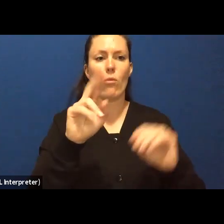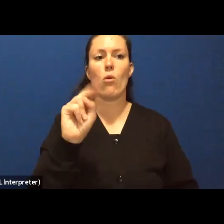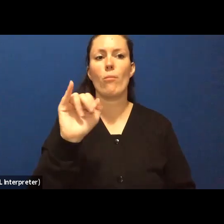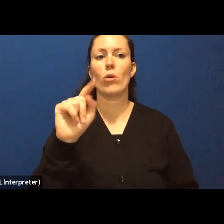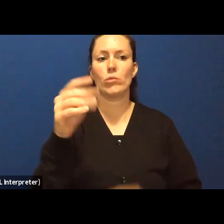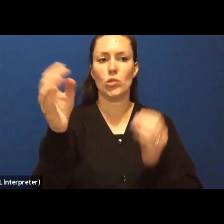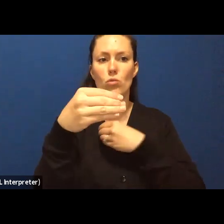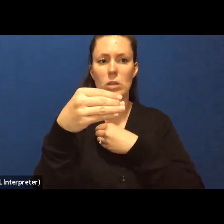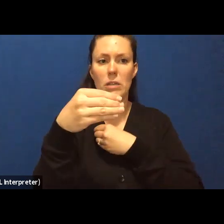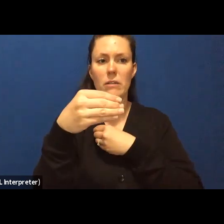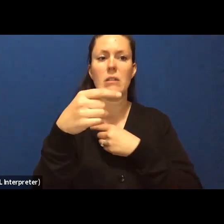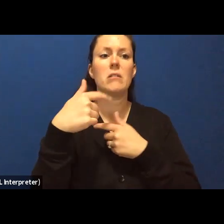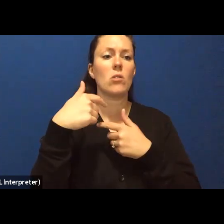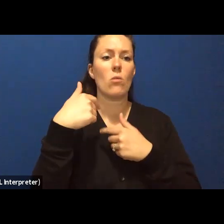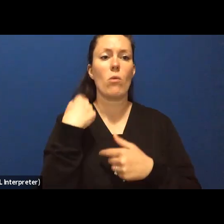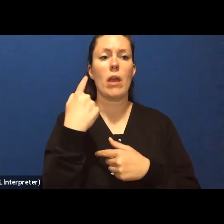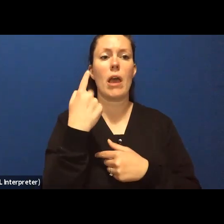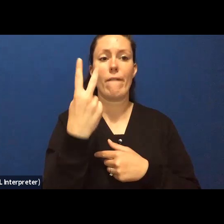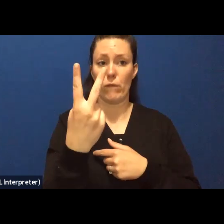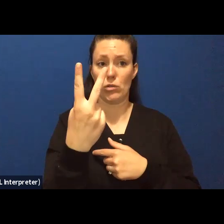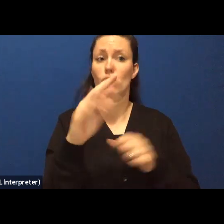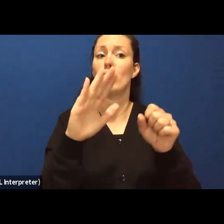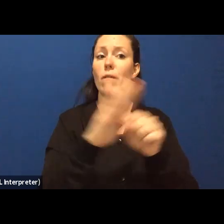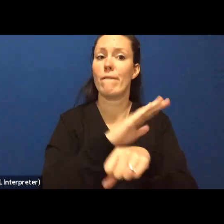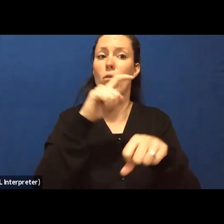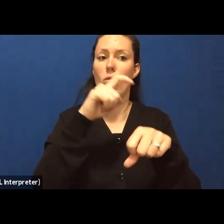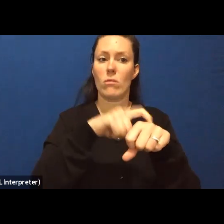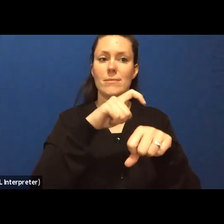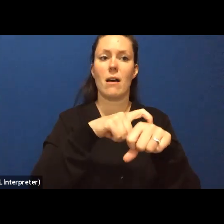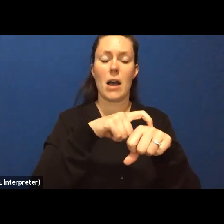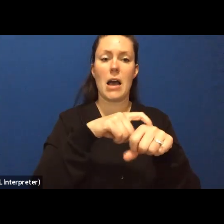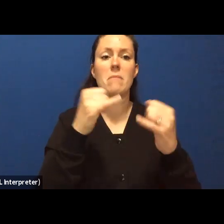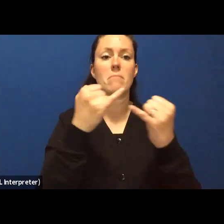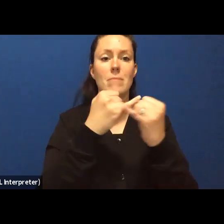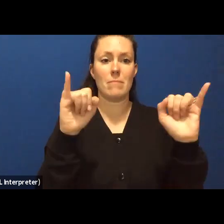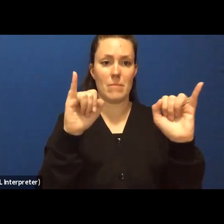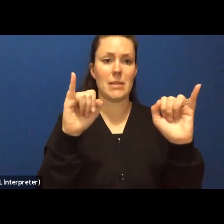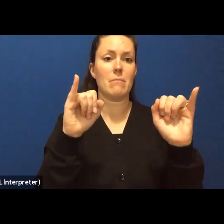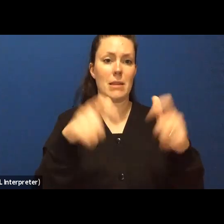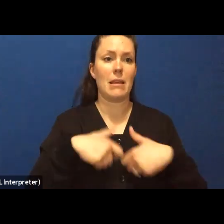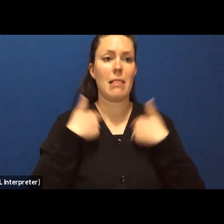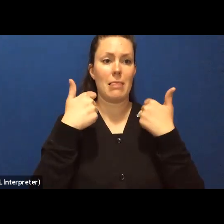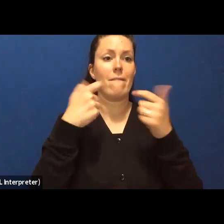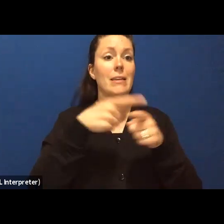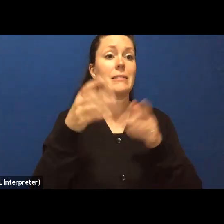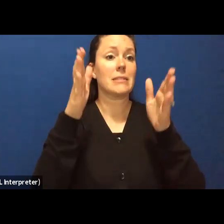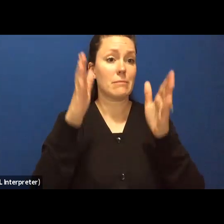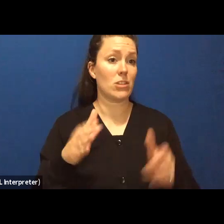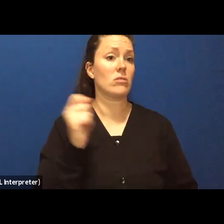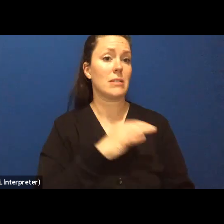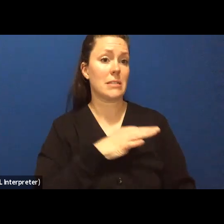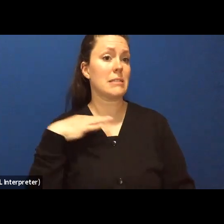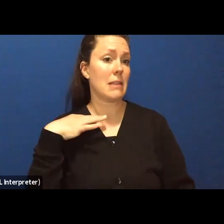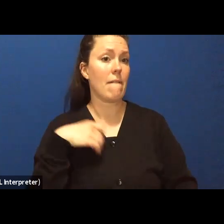it's fully staffed with 2 full-time independent living specialists. So it gives